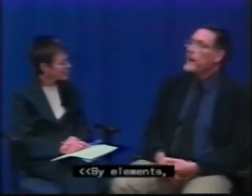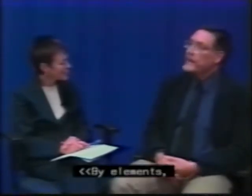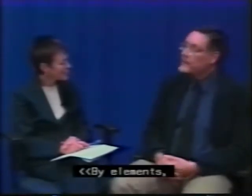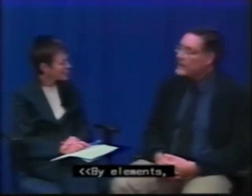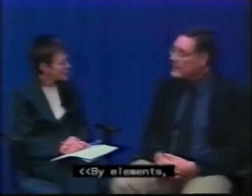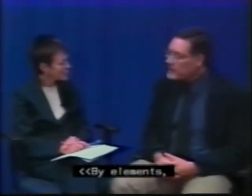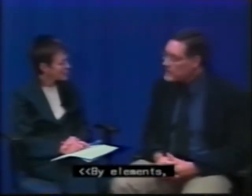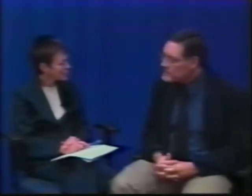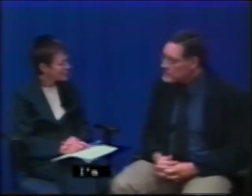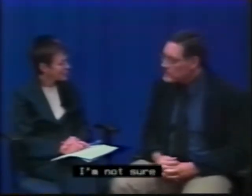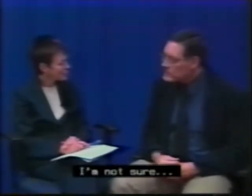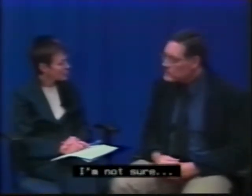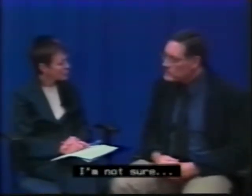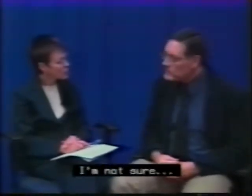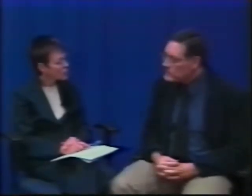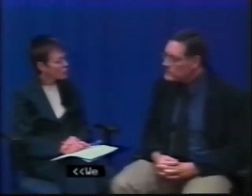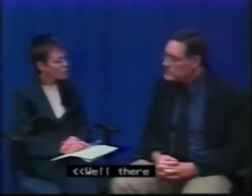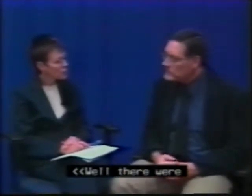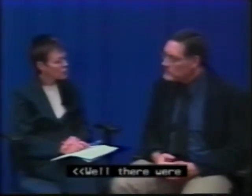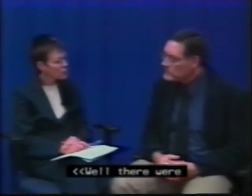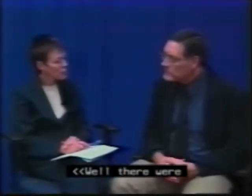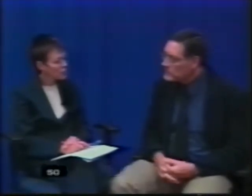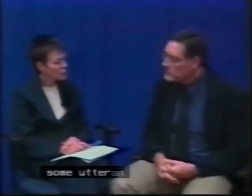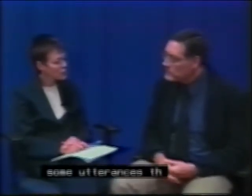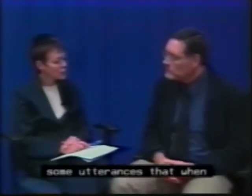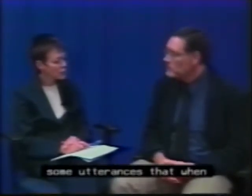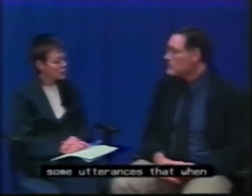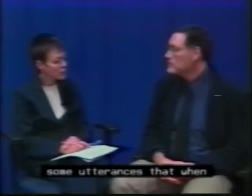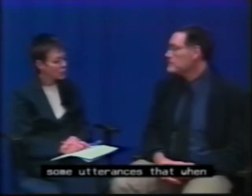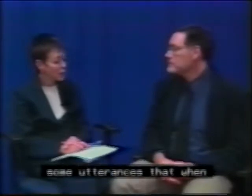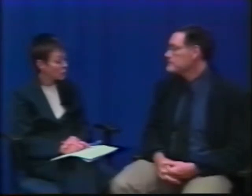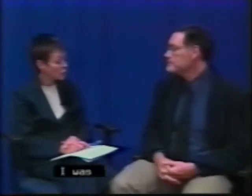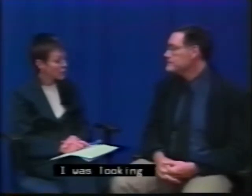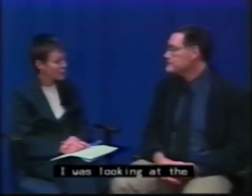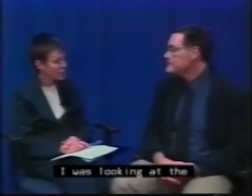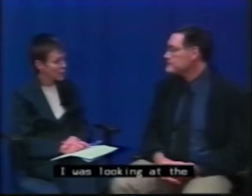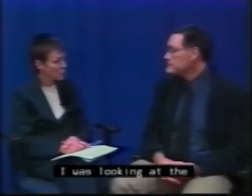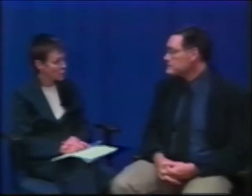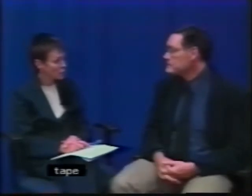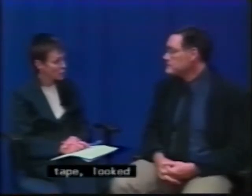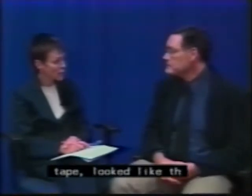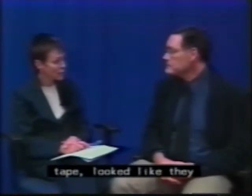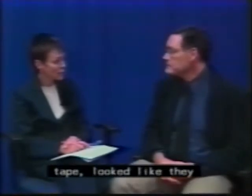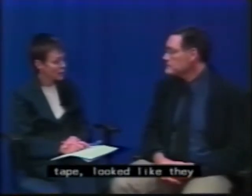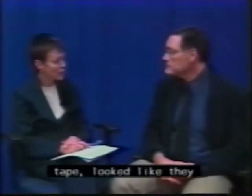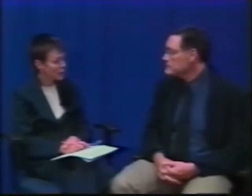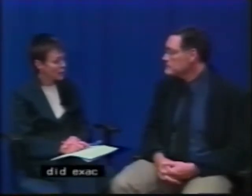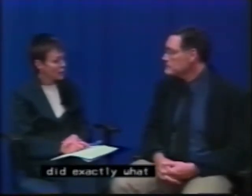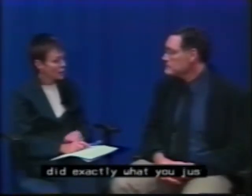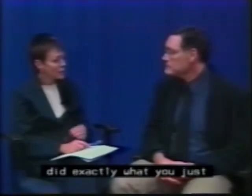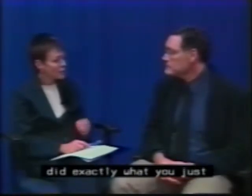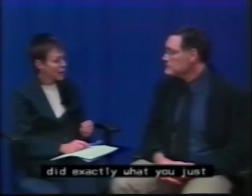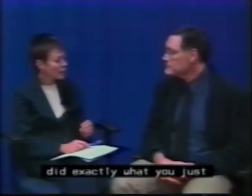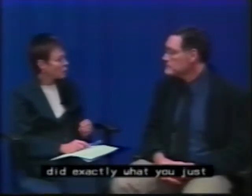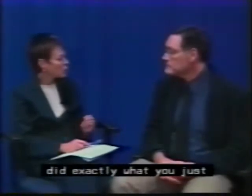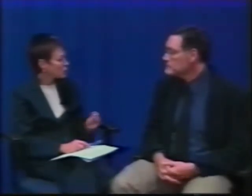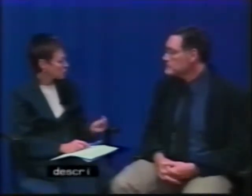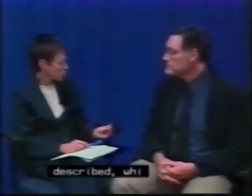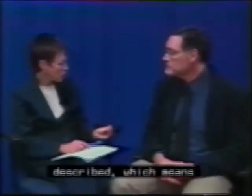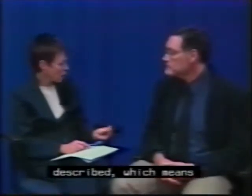By elements, I'm not sure. Well, there were some utterances that, when I was looking at the tape, looked like they did exactly what you just described,